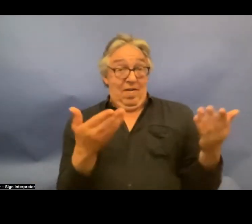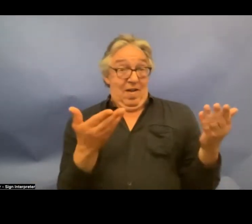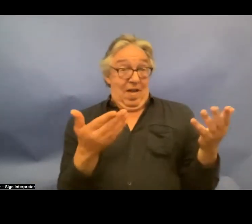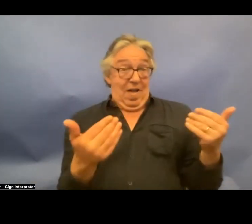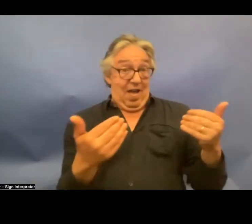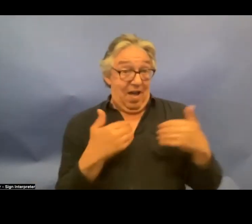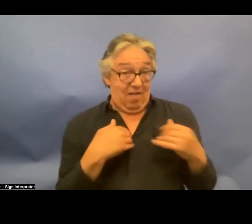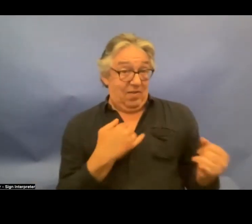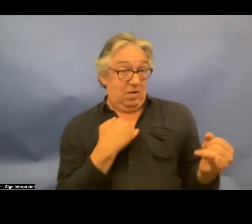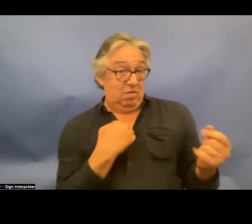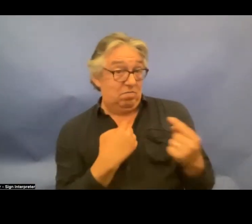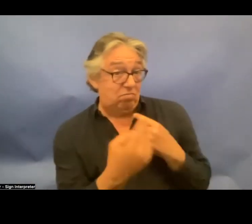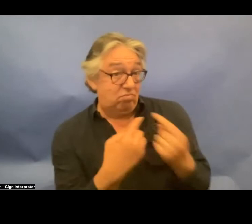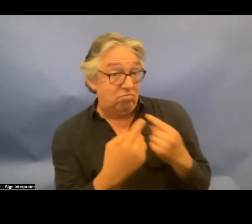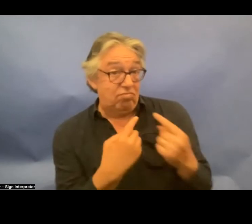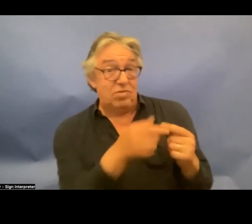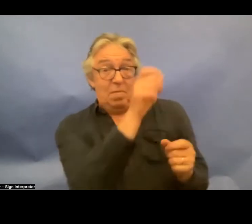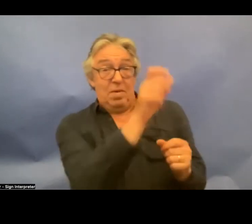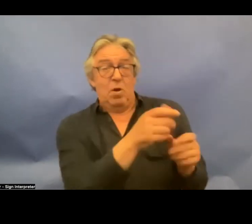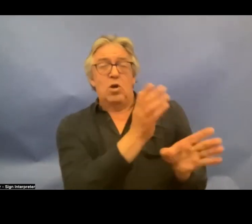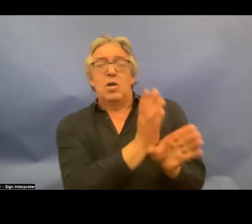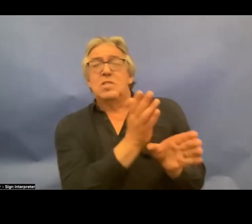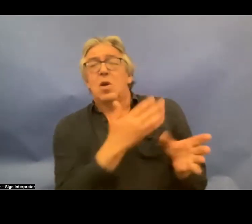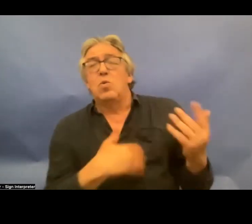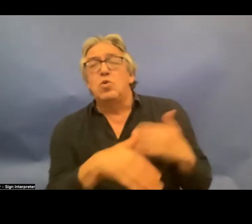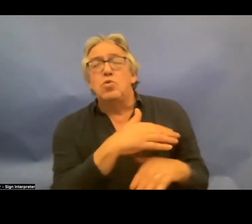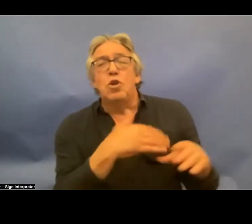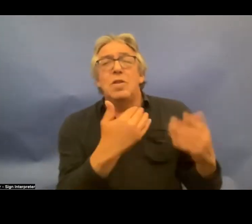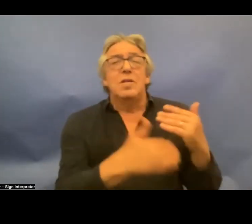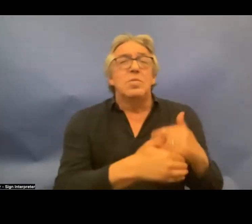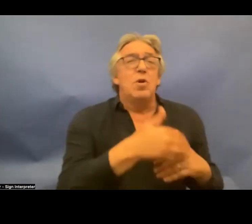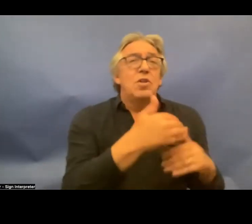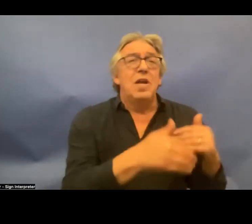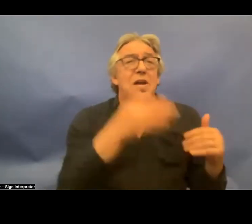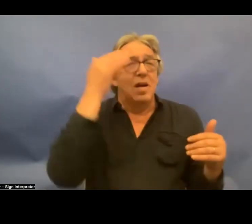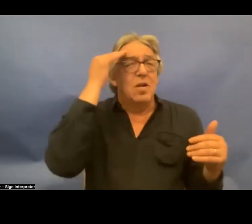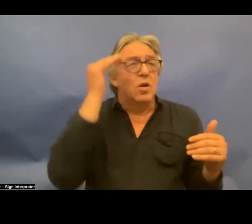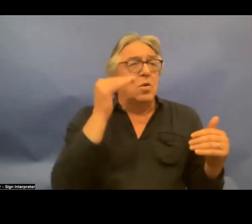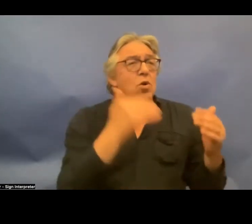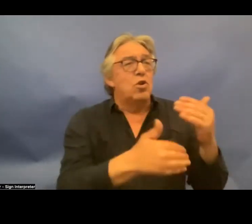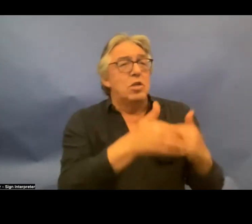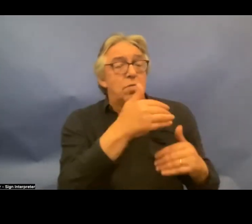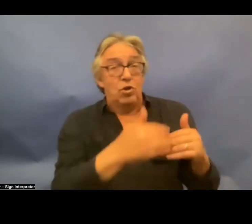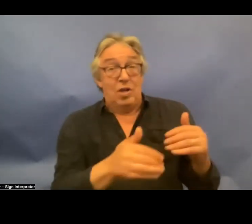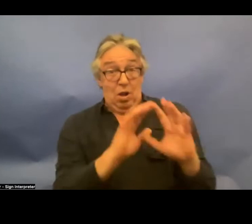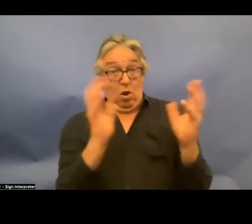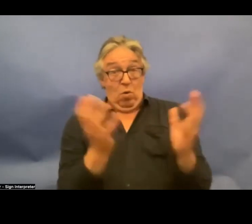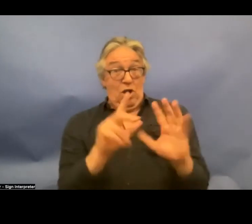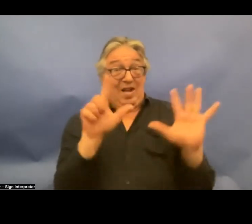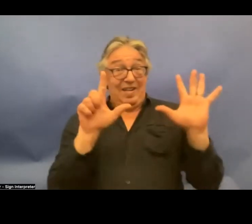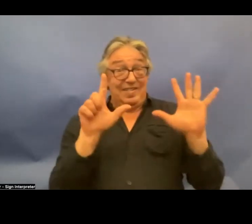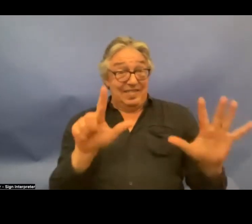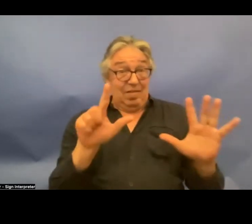guidelines. But and we put to consultation this draft in the website